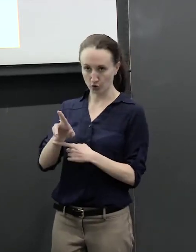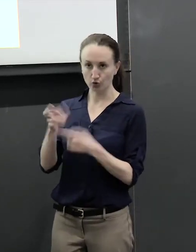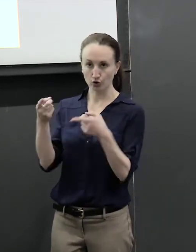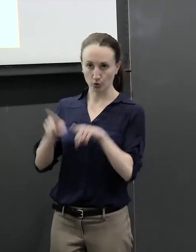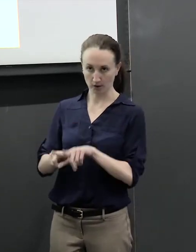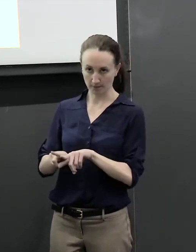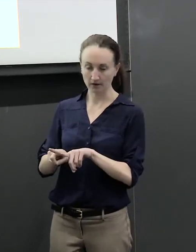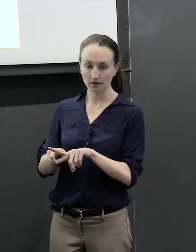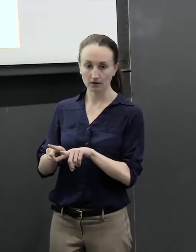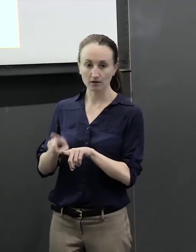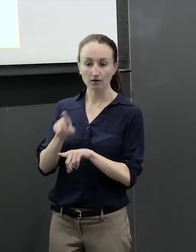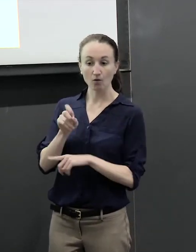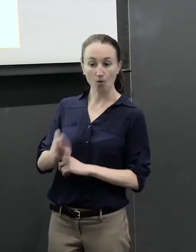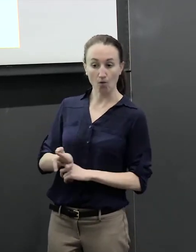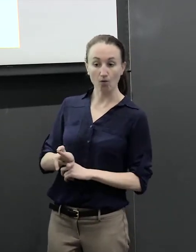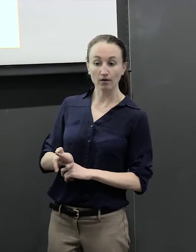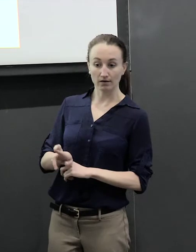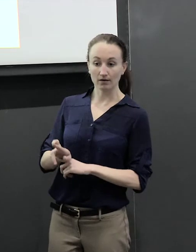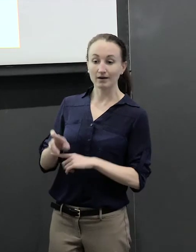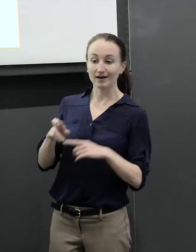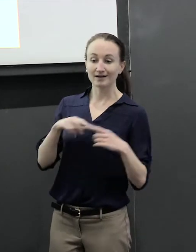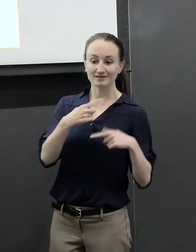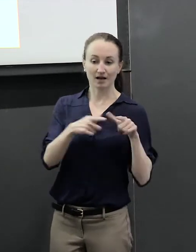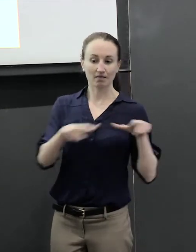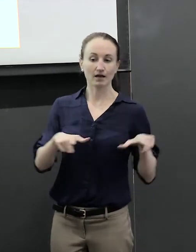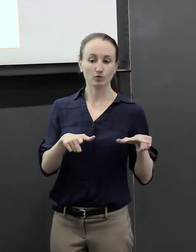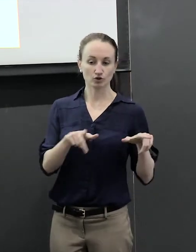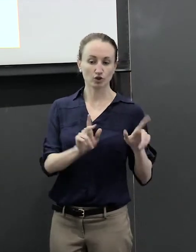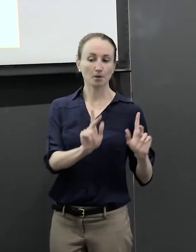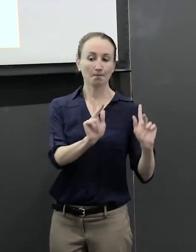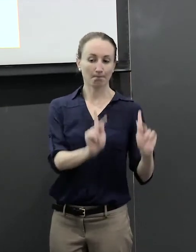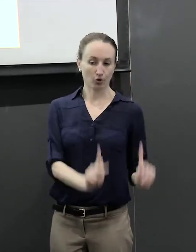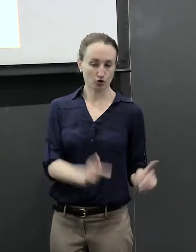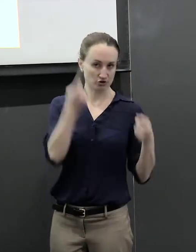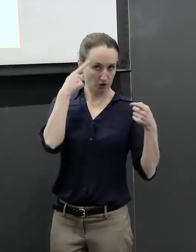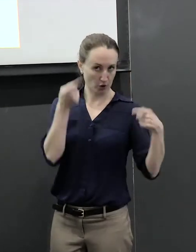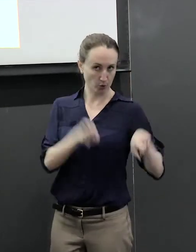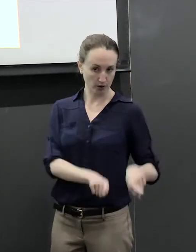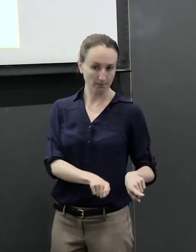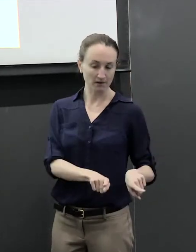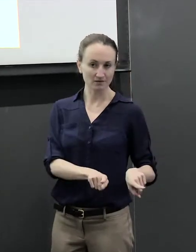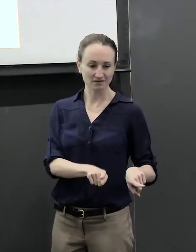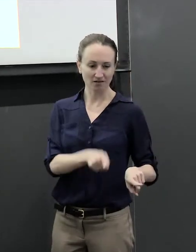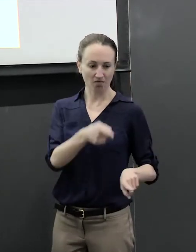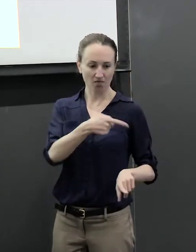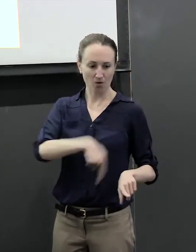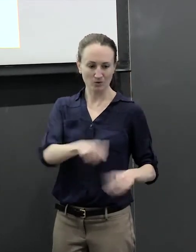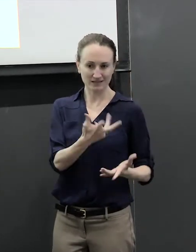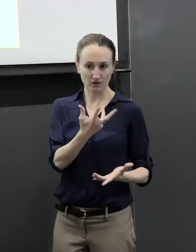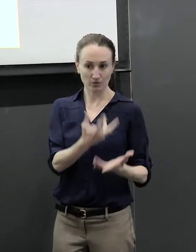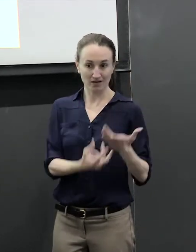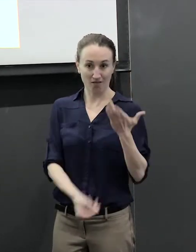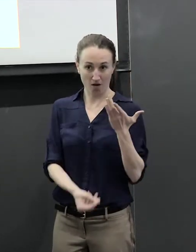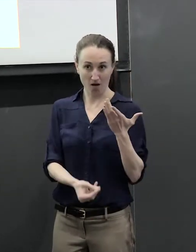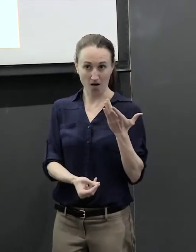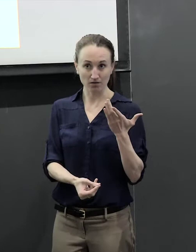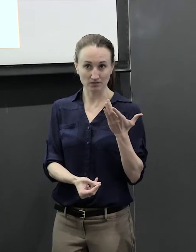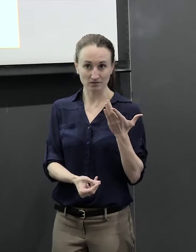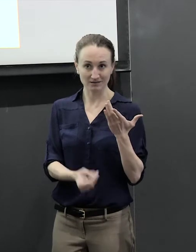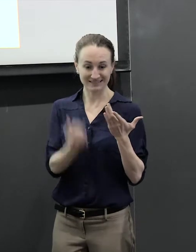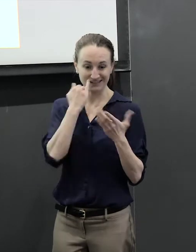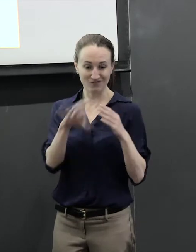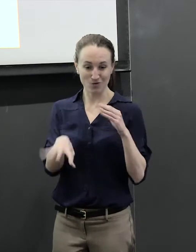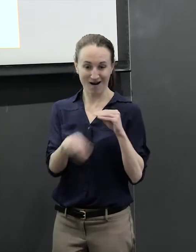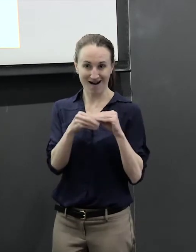person agreement, they get lost once you do the ellipsis. And the question